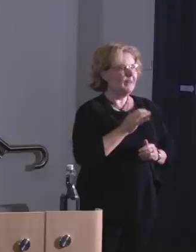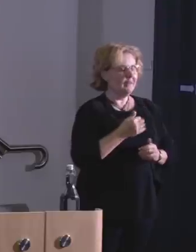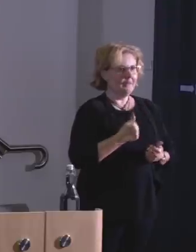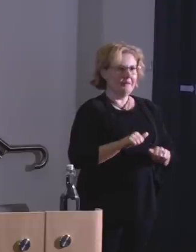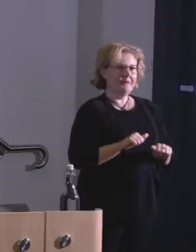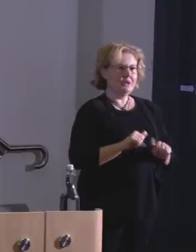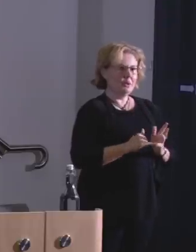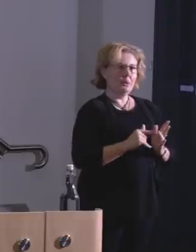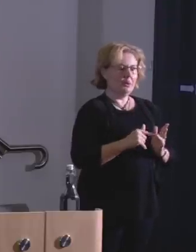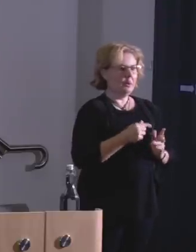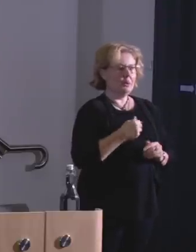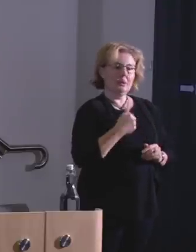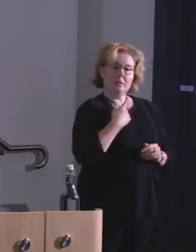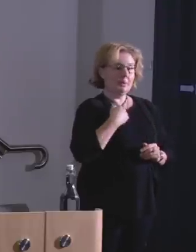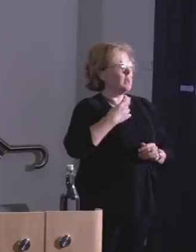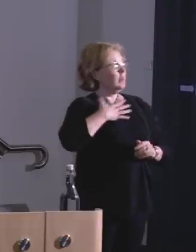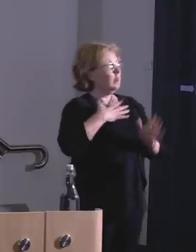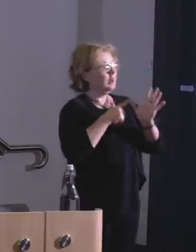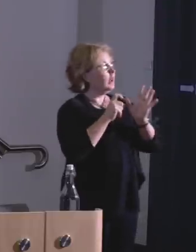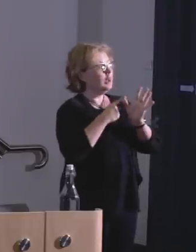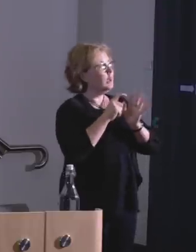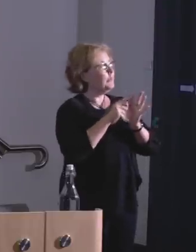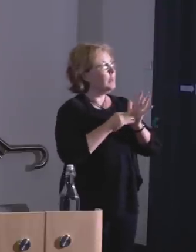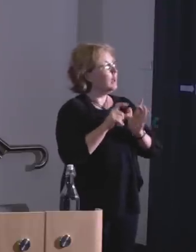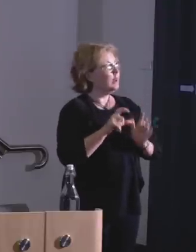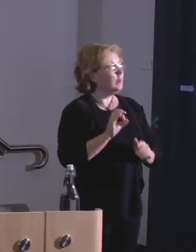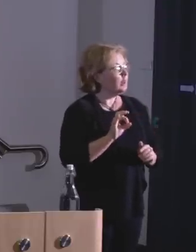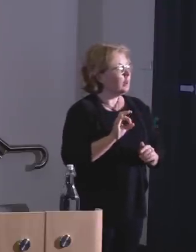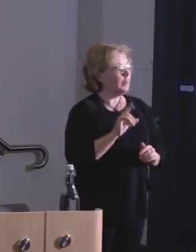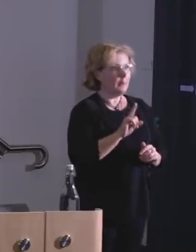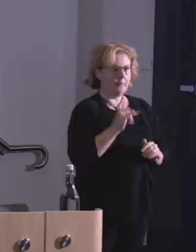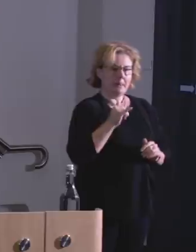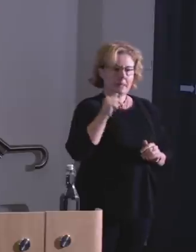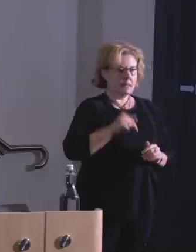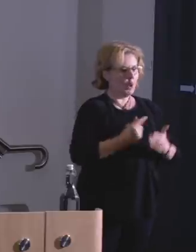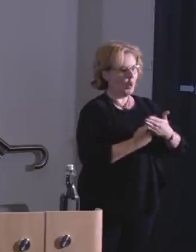And of course, not being an academic, perhaps it's an opportunity to